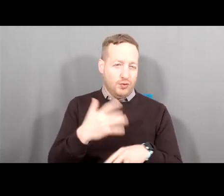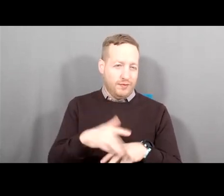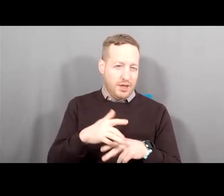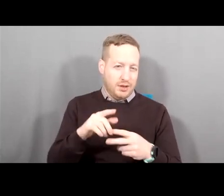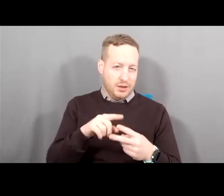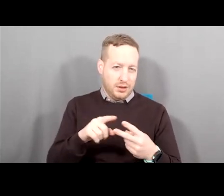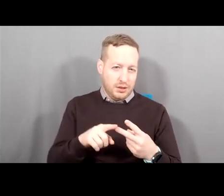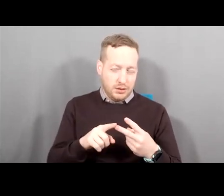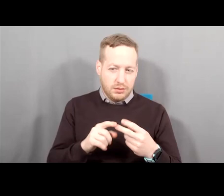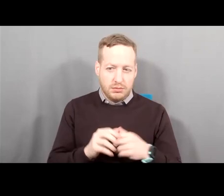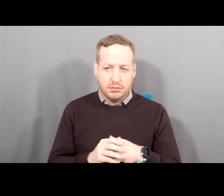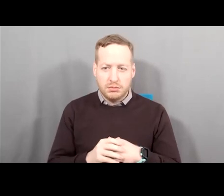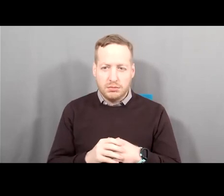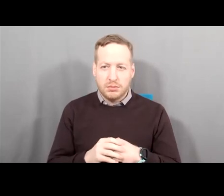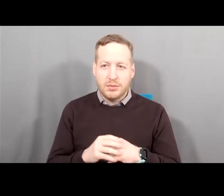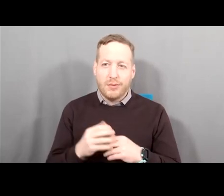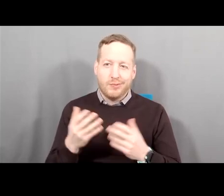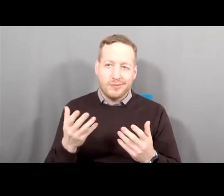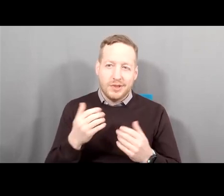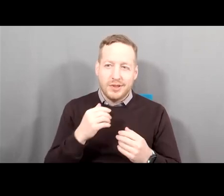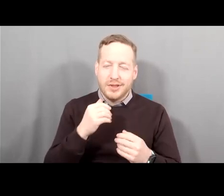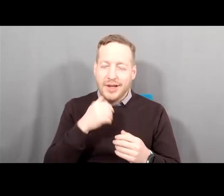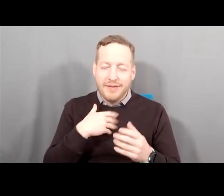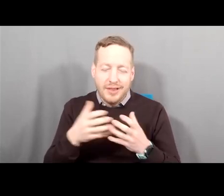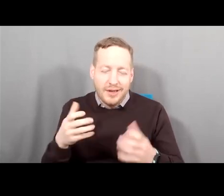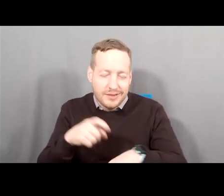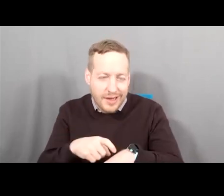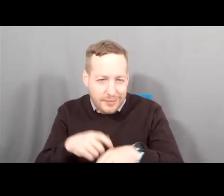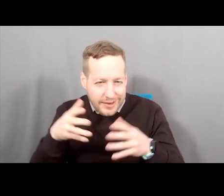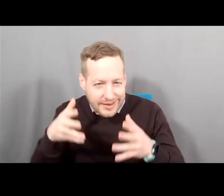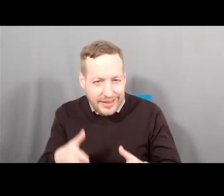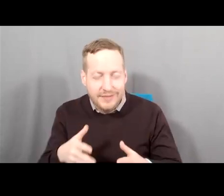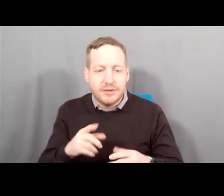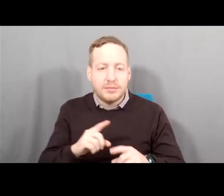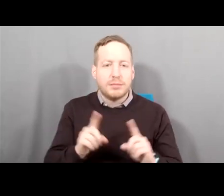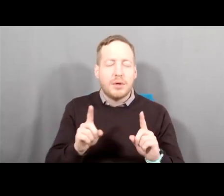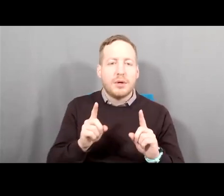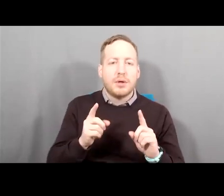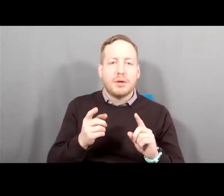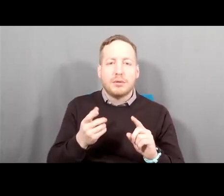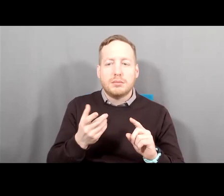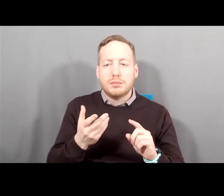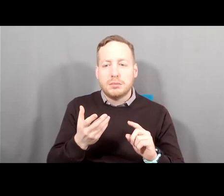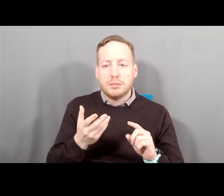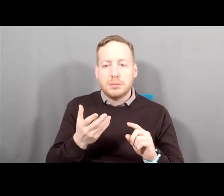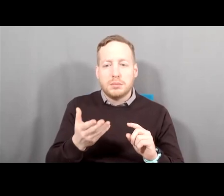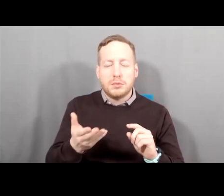can have more applications for those 2 seats that are available. I know we don't have a lot of time